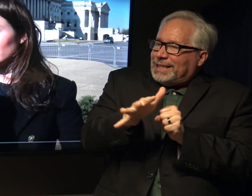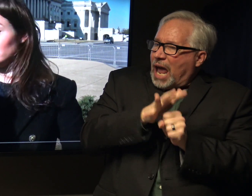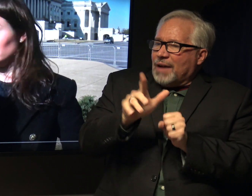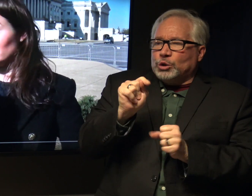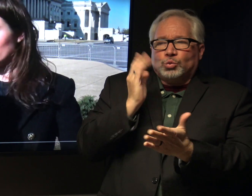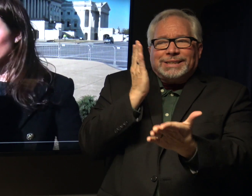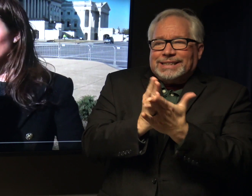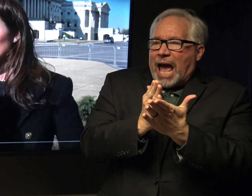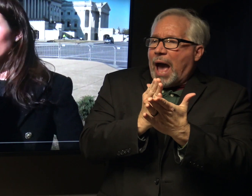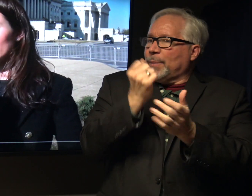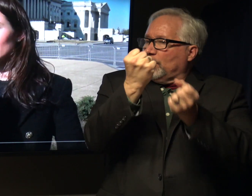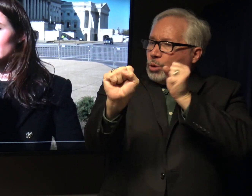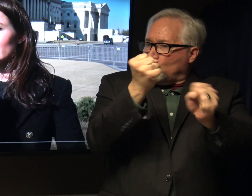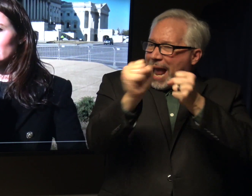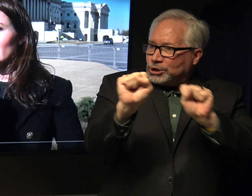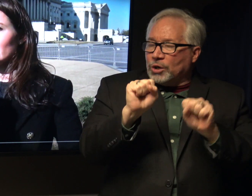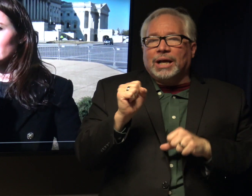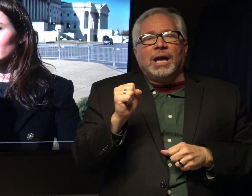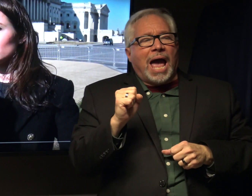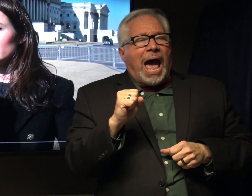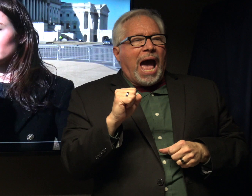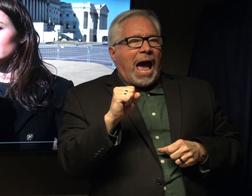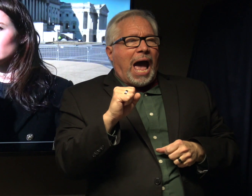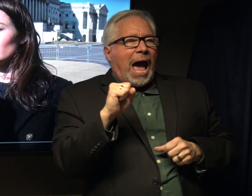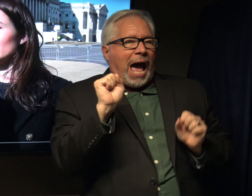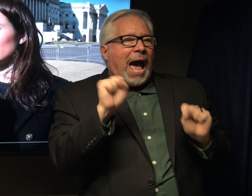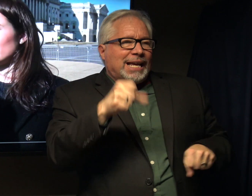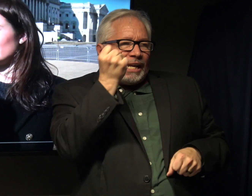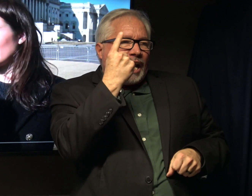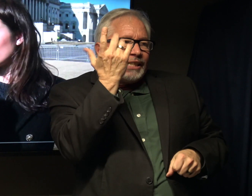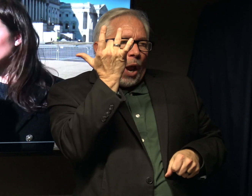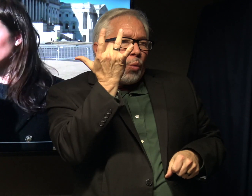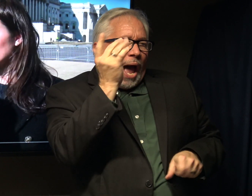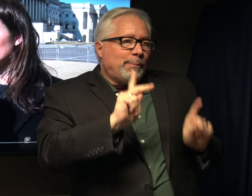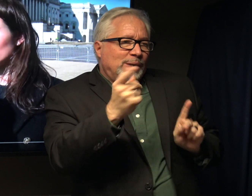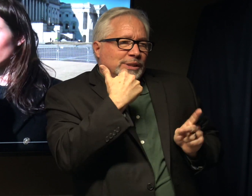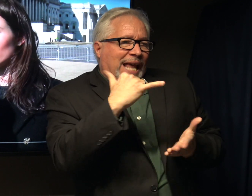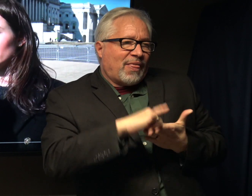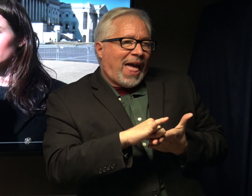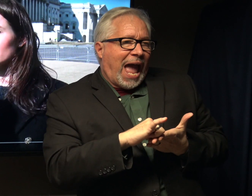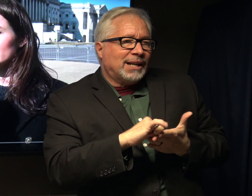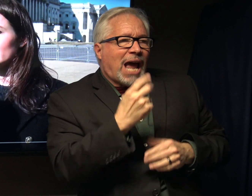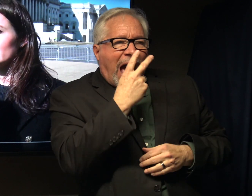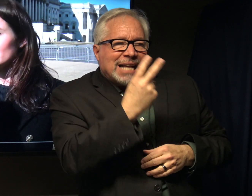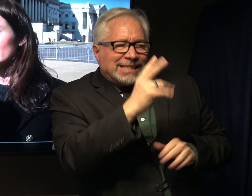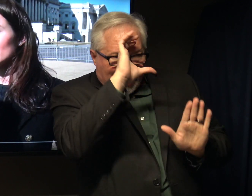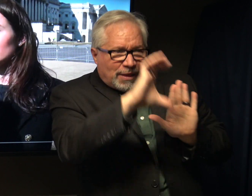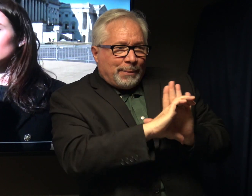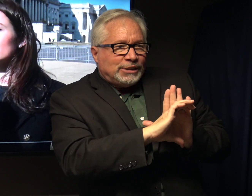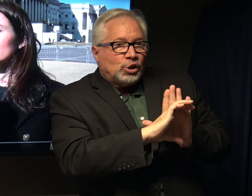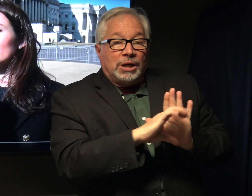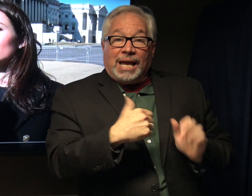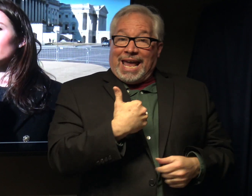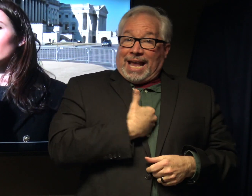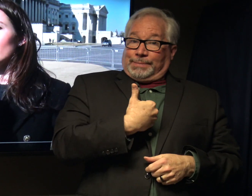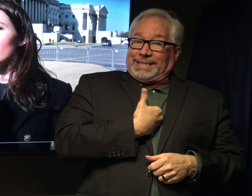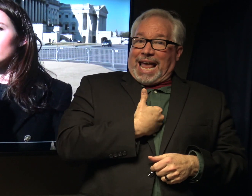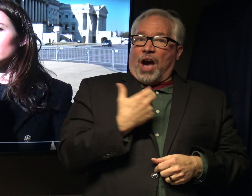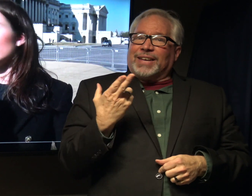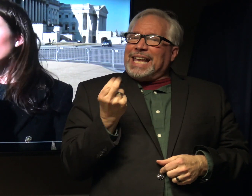didn't do anything, and he was like, yeah, I can actually understand why they say that when I see the pictures. And himself, he was kind of